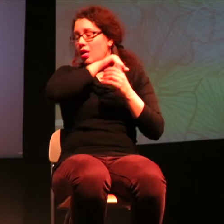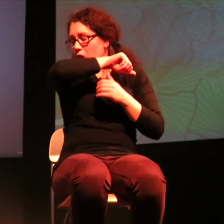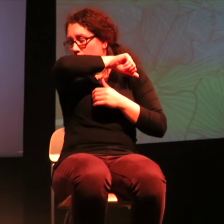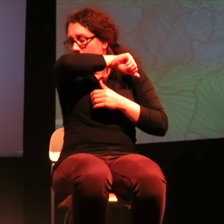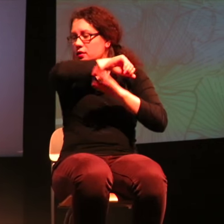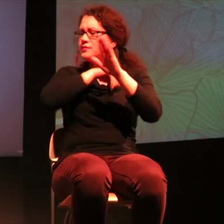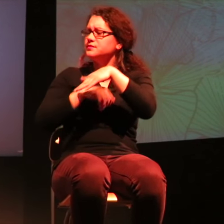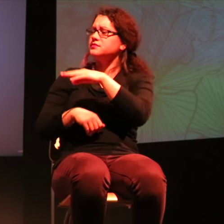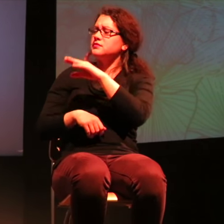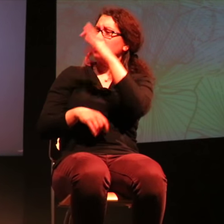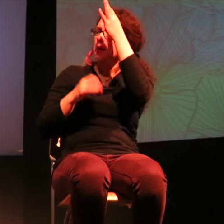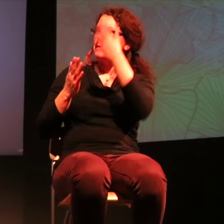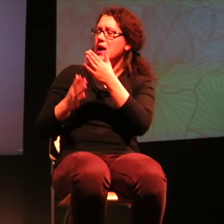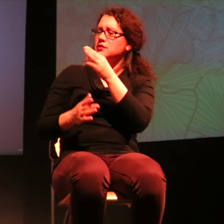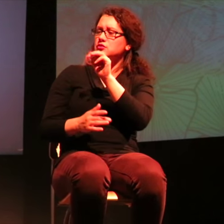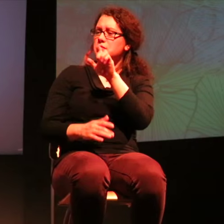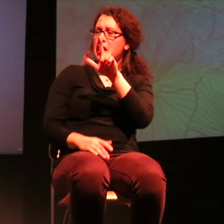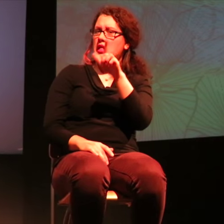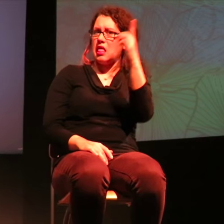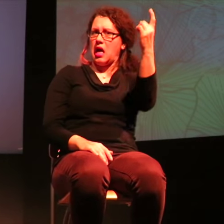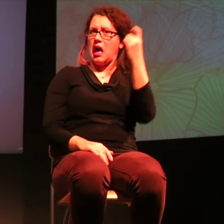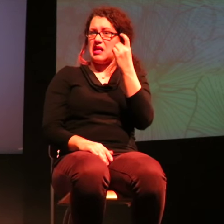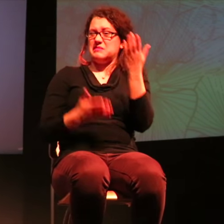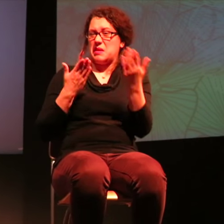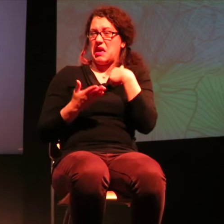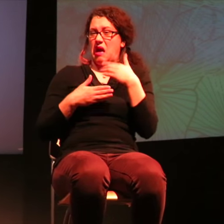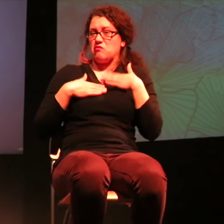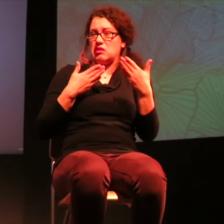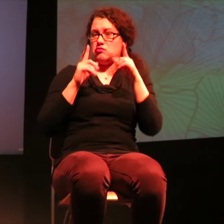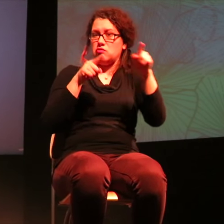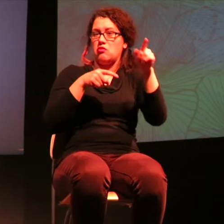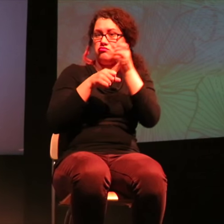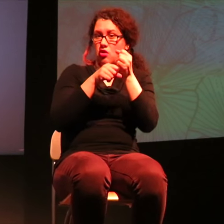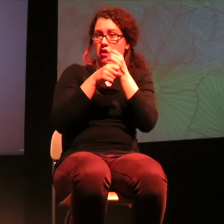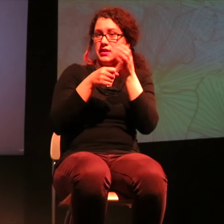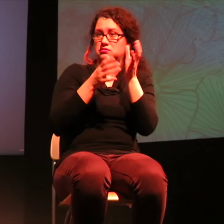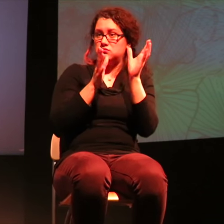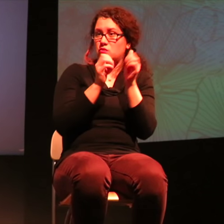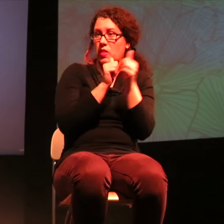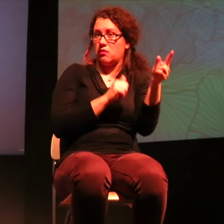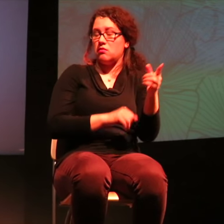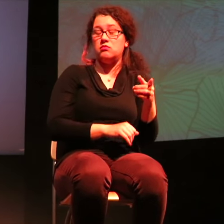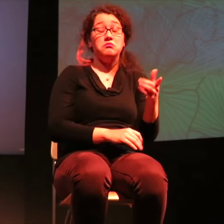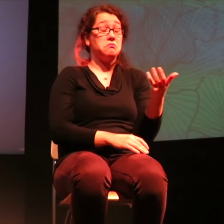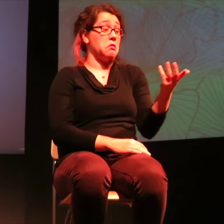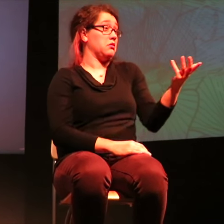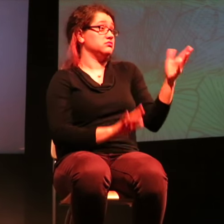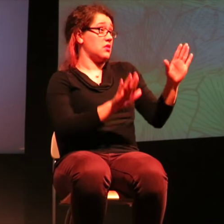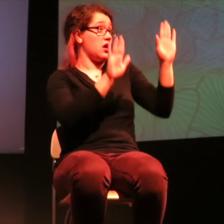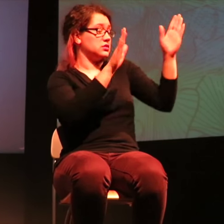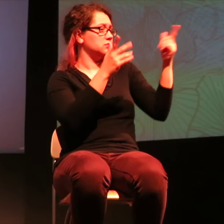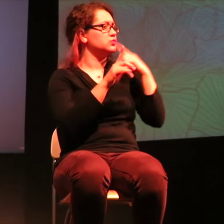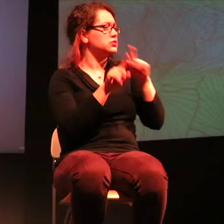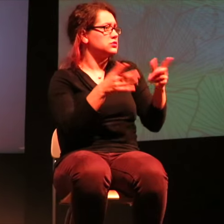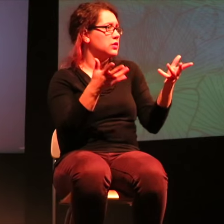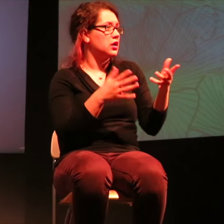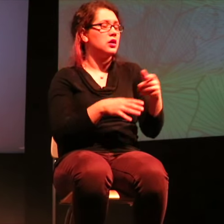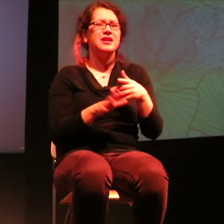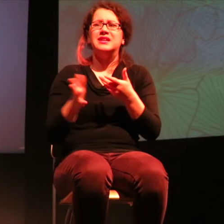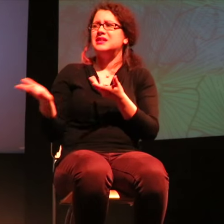Pastor Mel asked if I'd be willing to go out for coffee with him. I was like, oh, that's awesome. What'd you say? And he